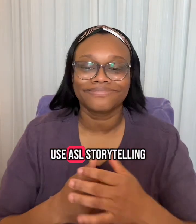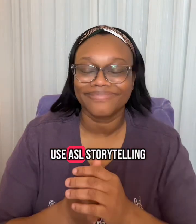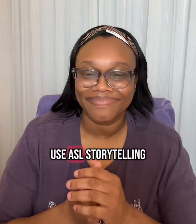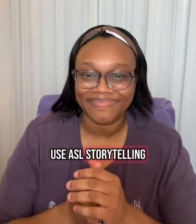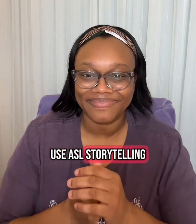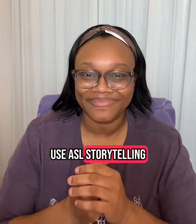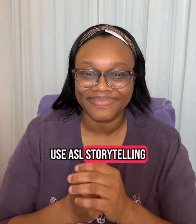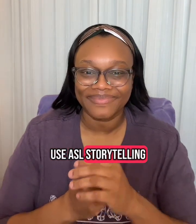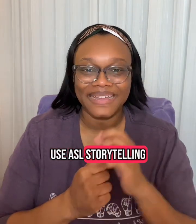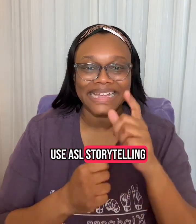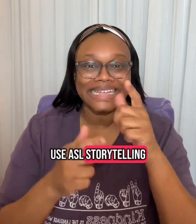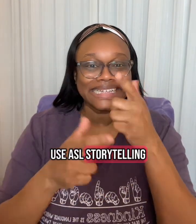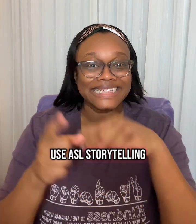ASL storytelling.